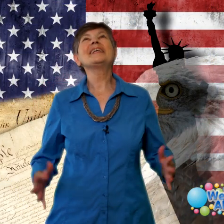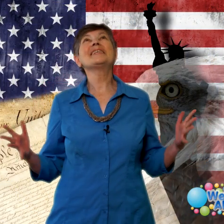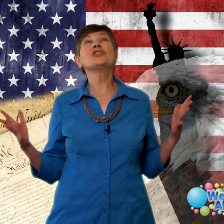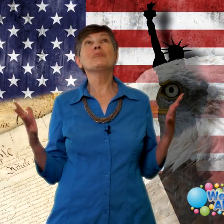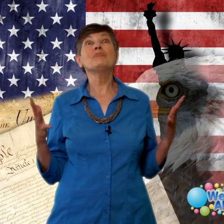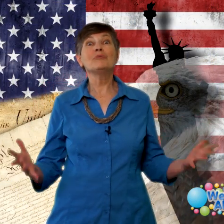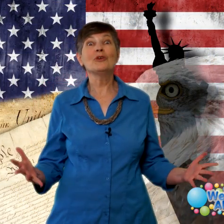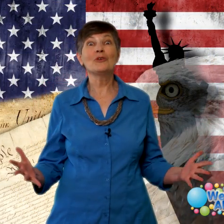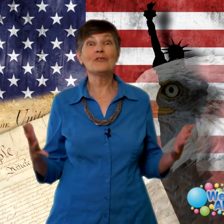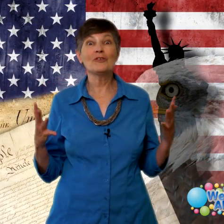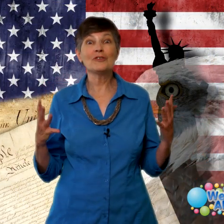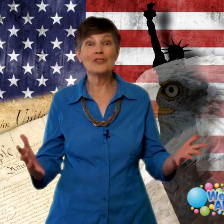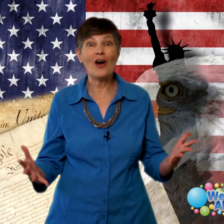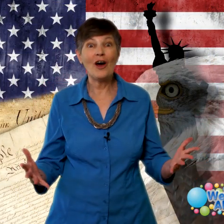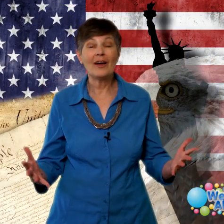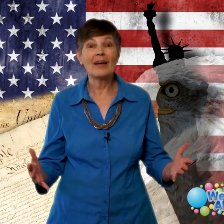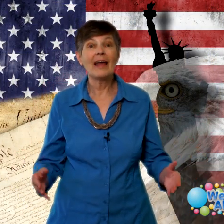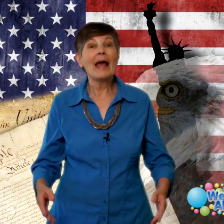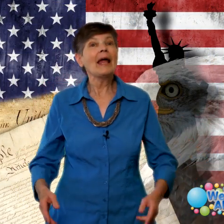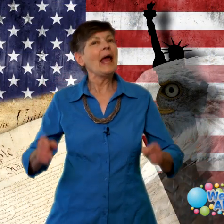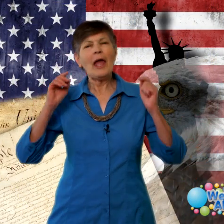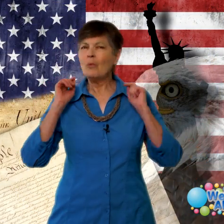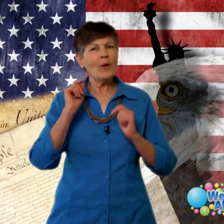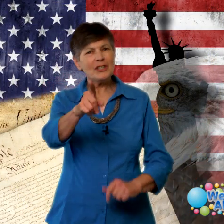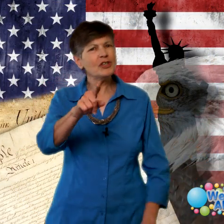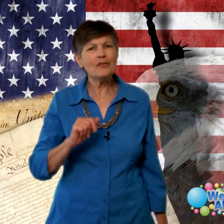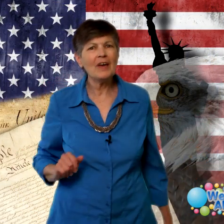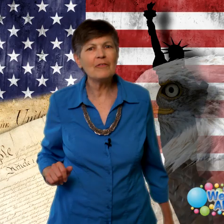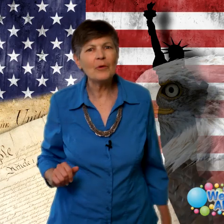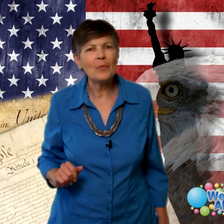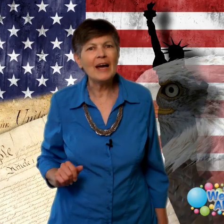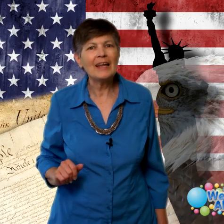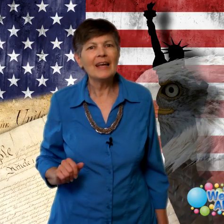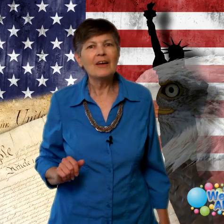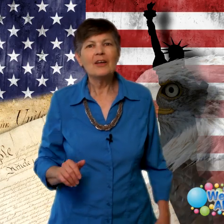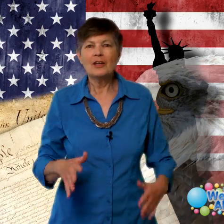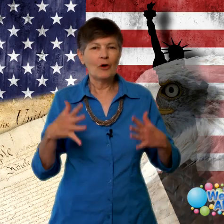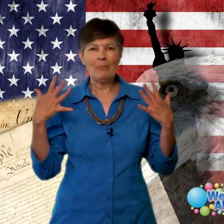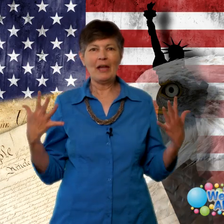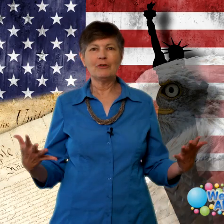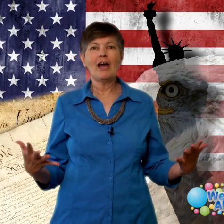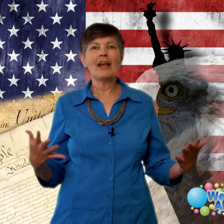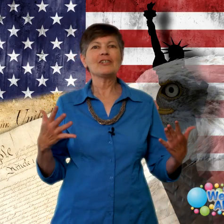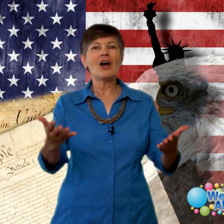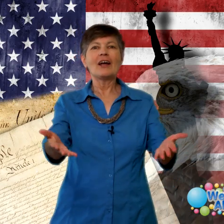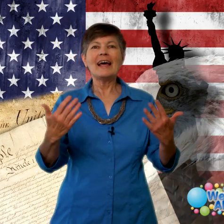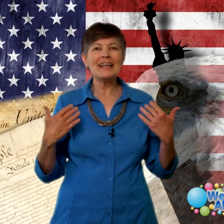Such a beautiful song. What's your favorite one? You know, patriotic song. Let us